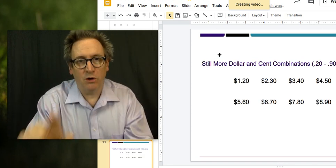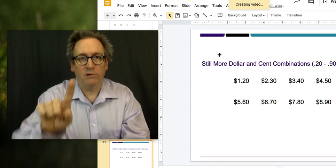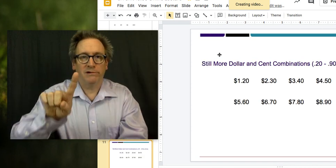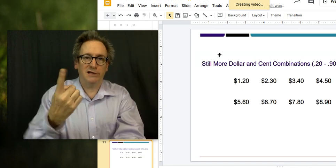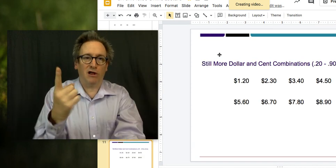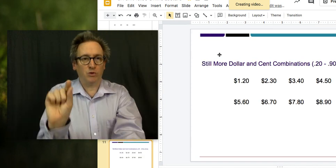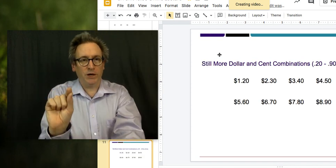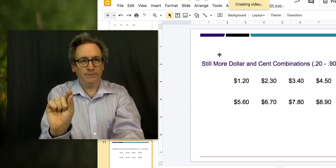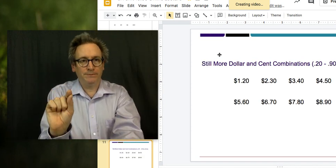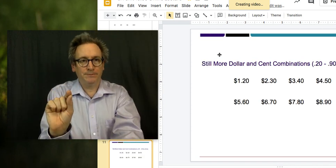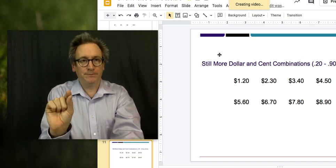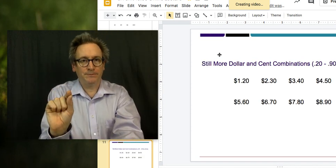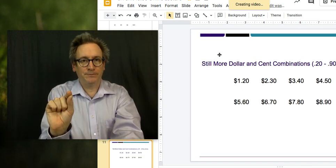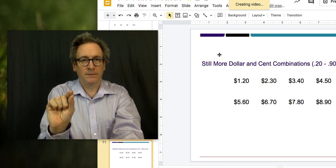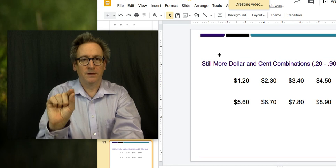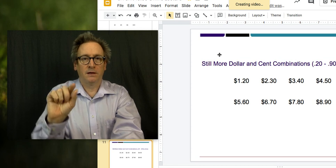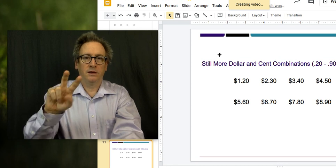So $1.20,